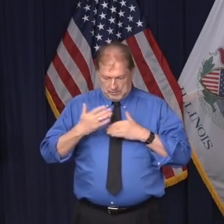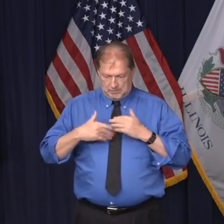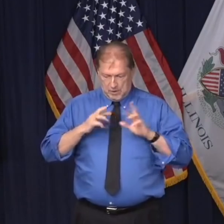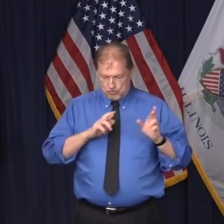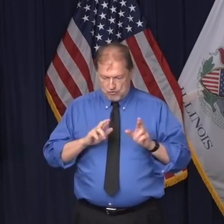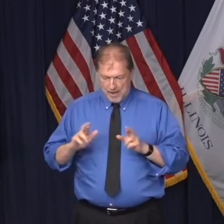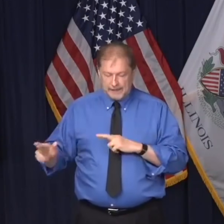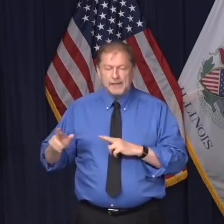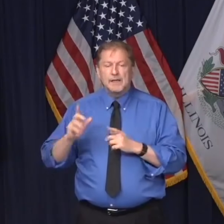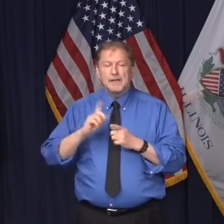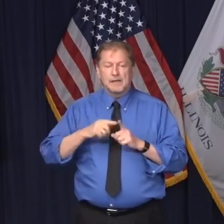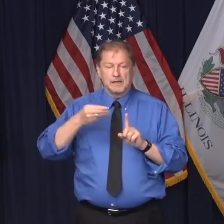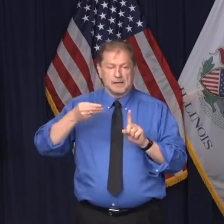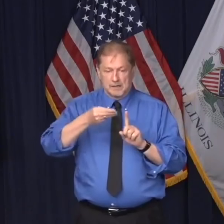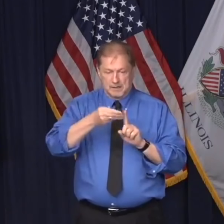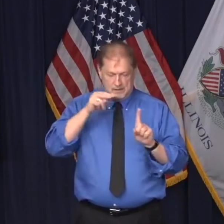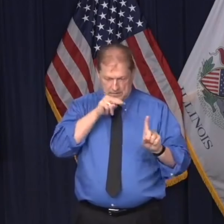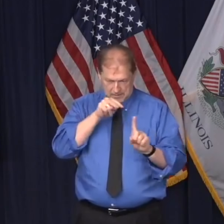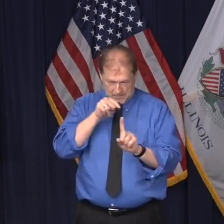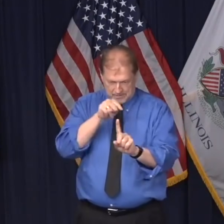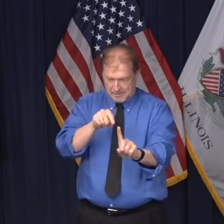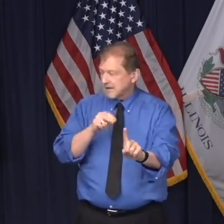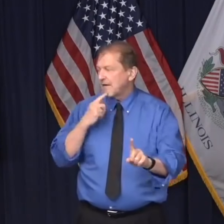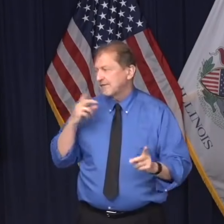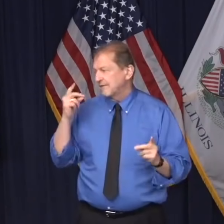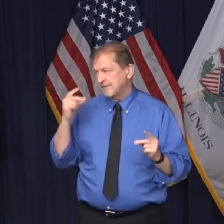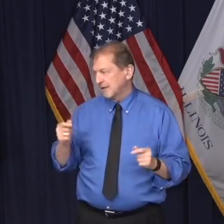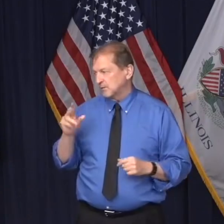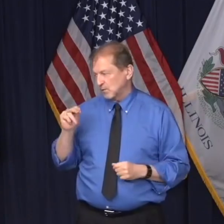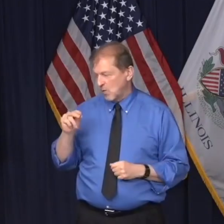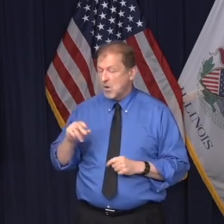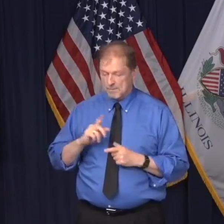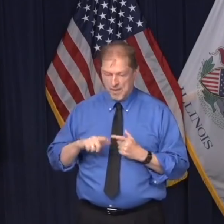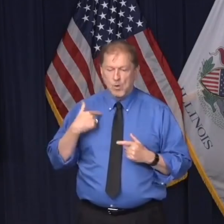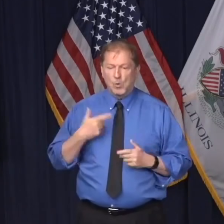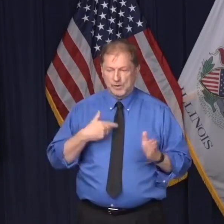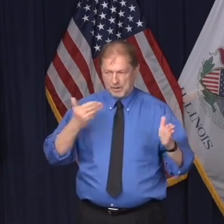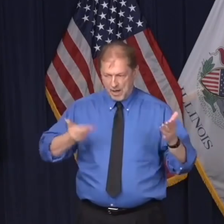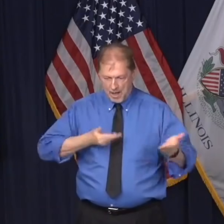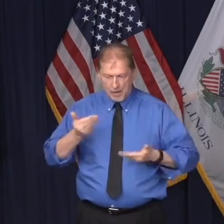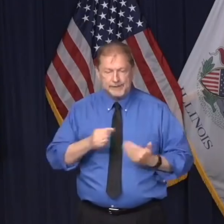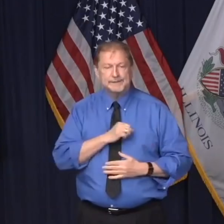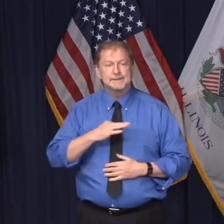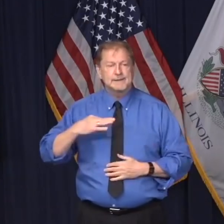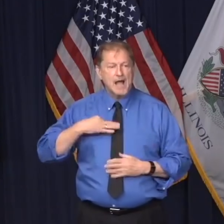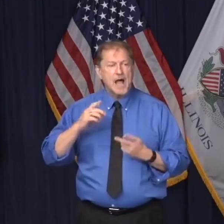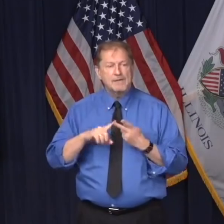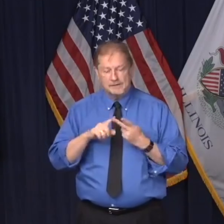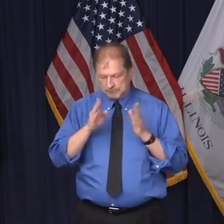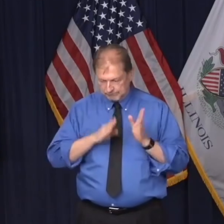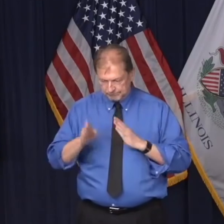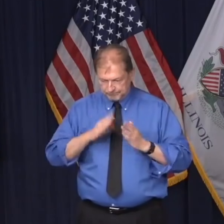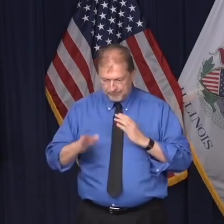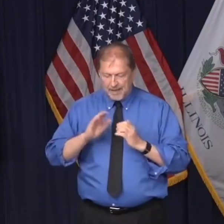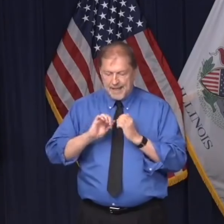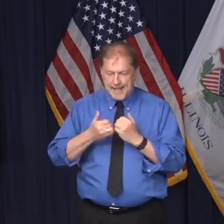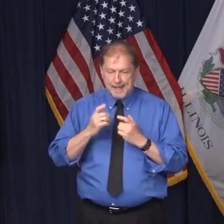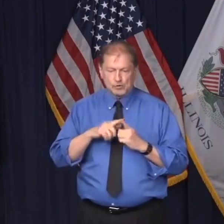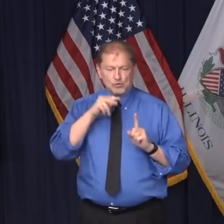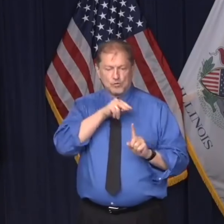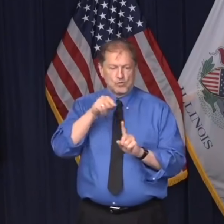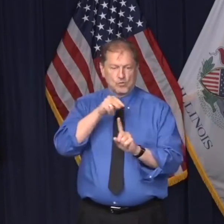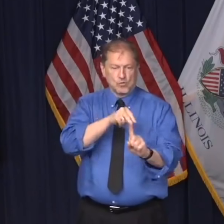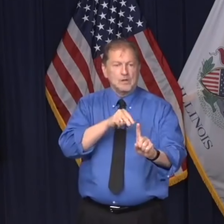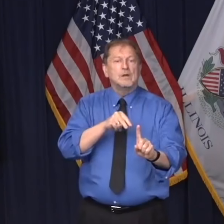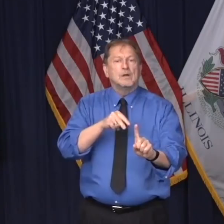thing. It's not something that will happen overnight, but there's no doubt that we are hiring a number of people or in process